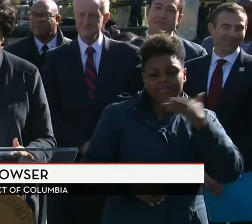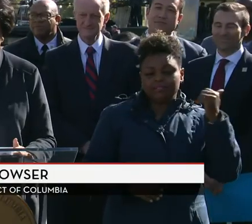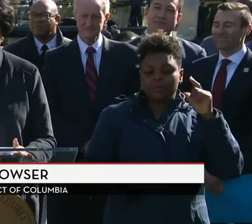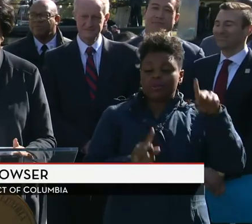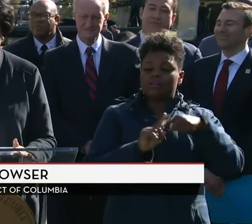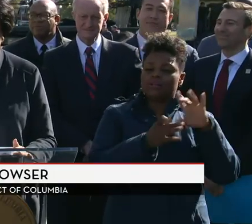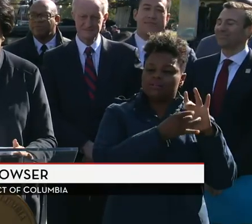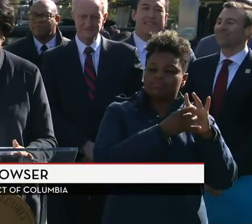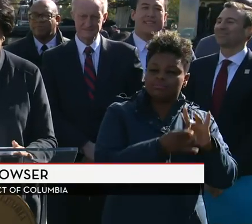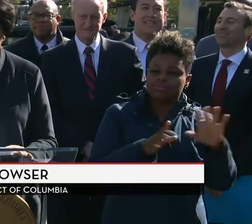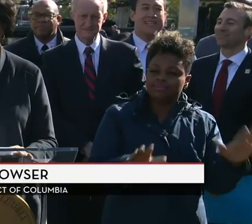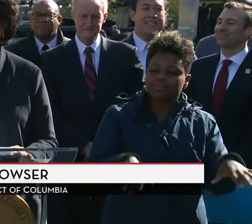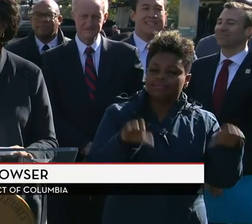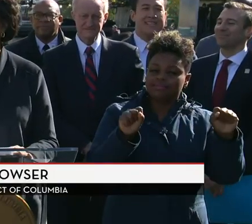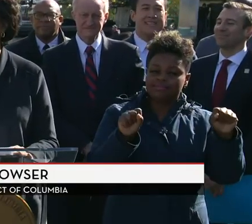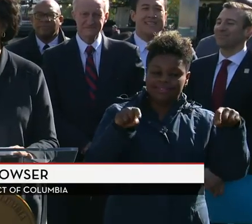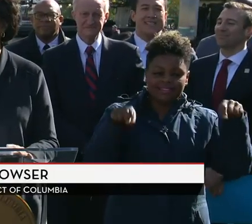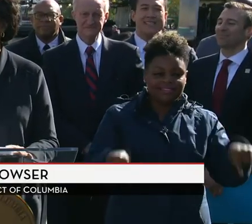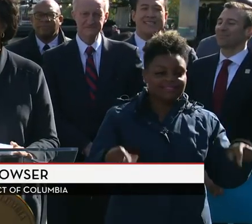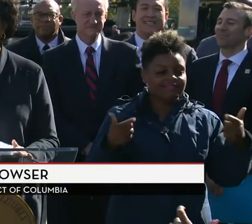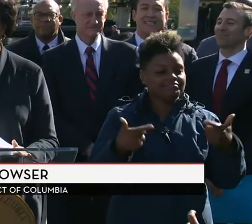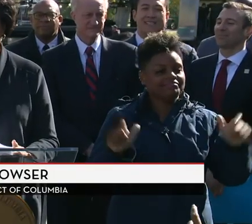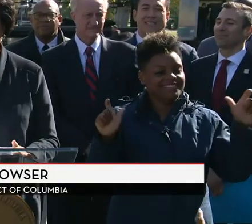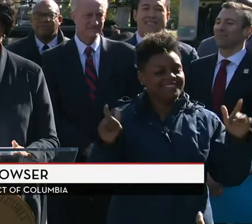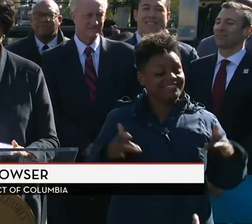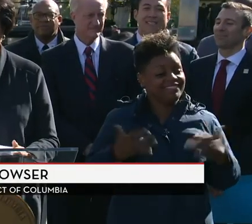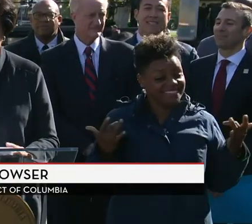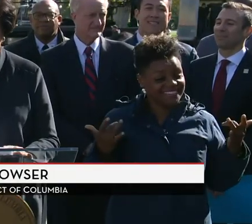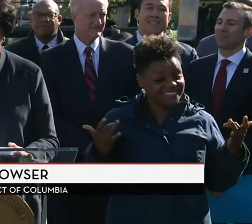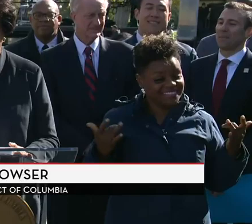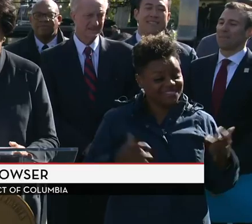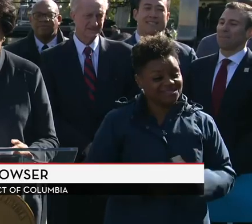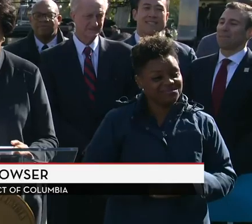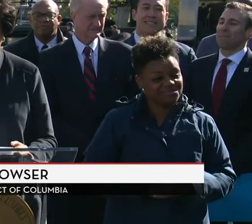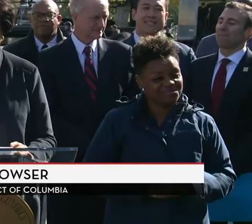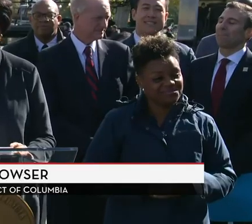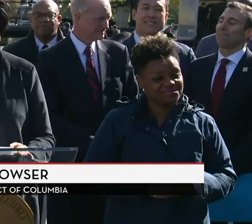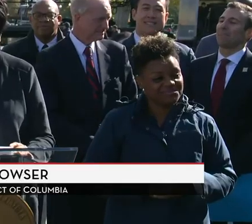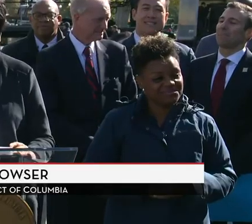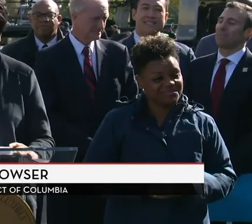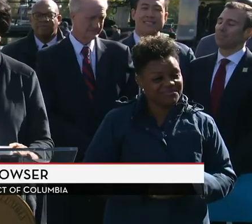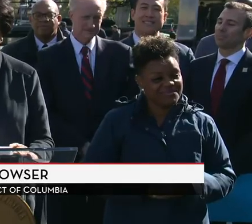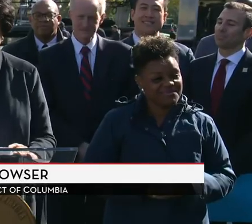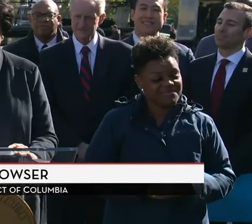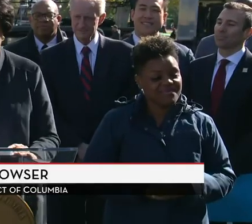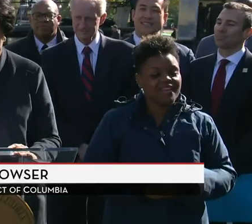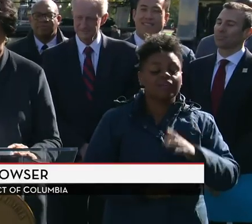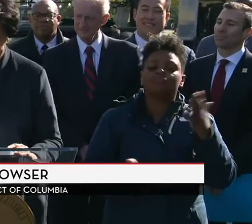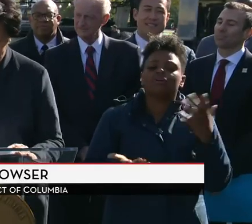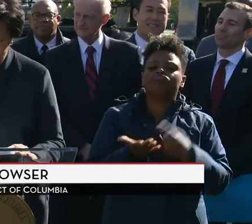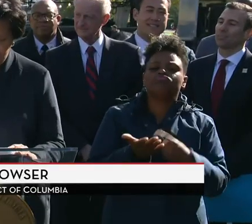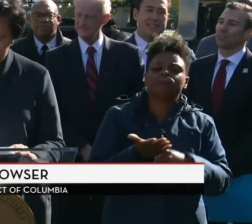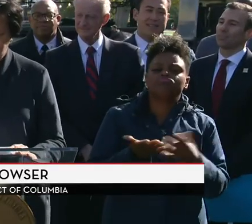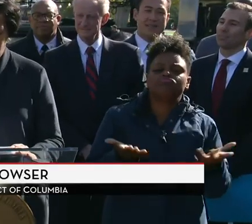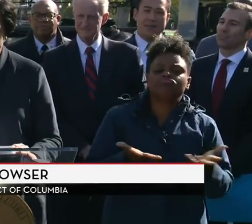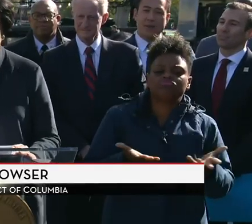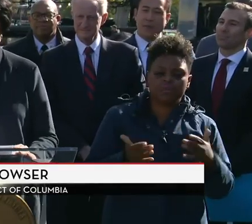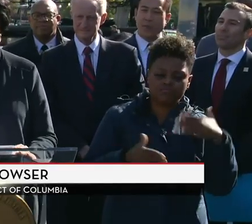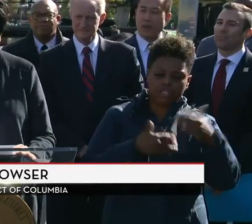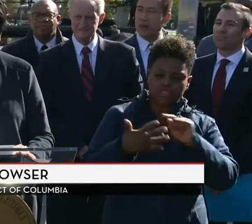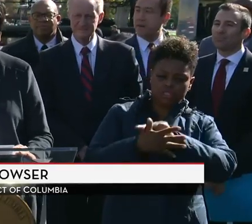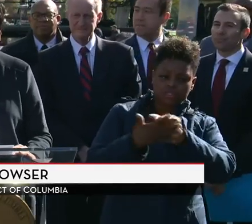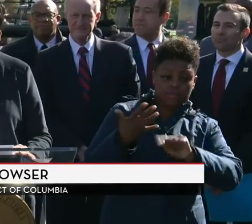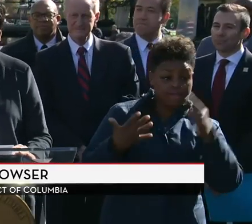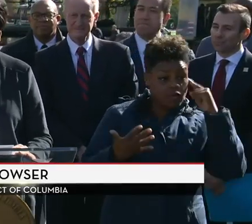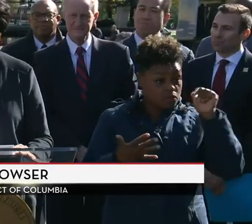we are here to talk about the steps we're taking to prepare for tomorrow's parade. So we